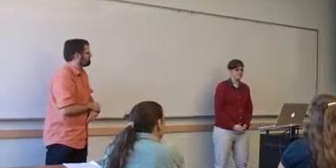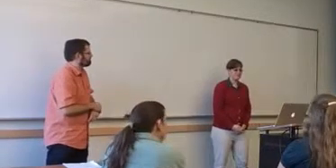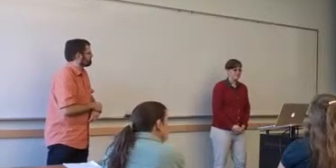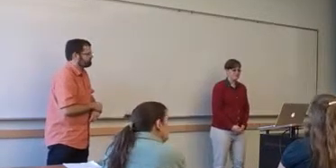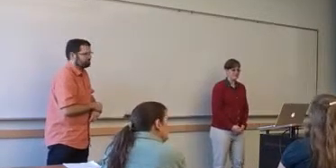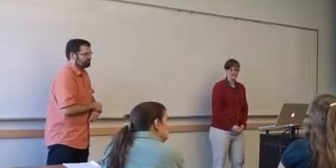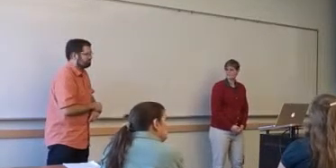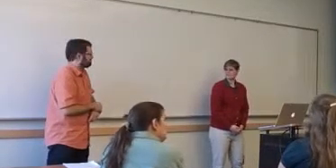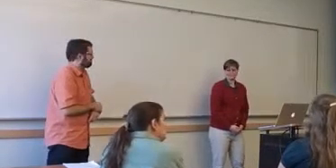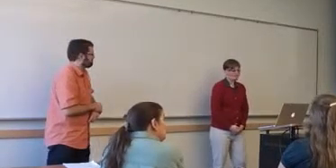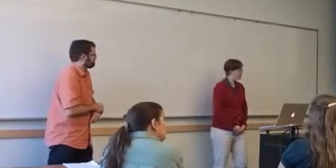Exactly.